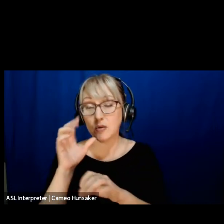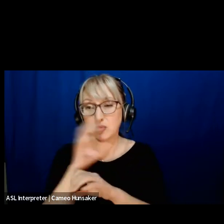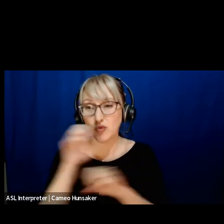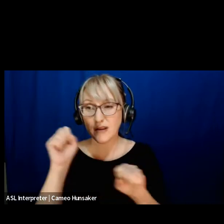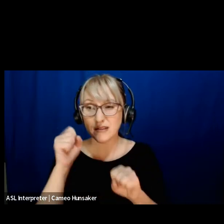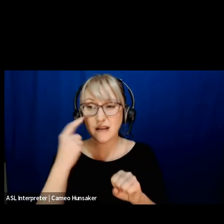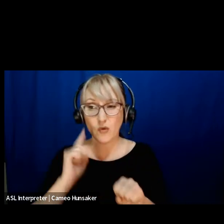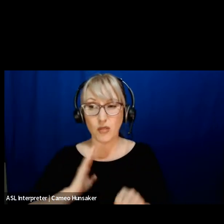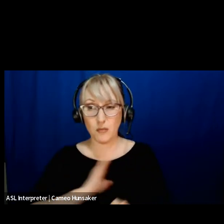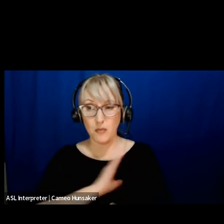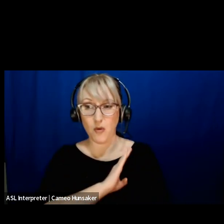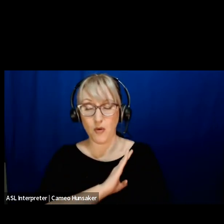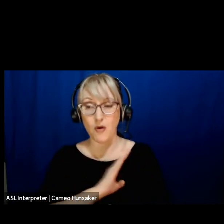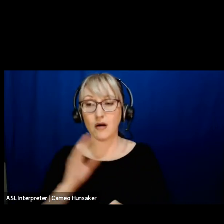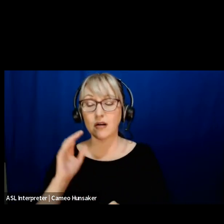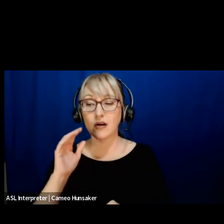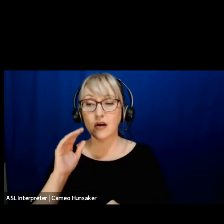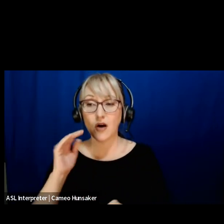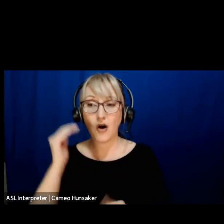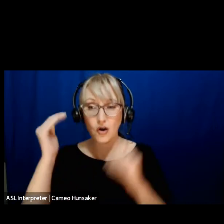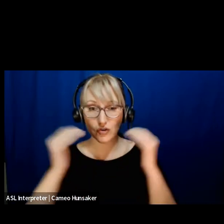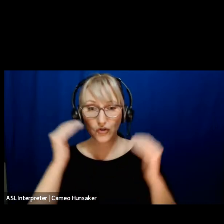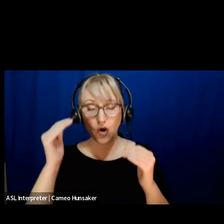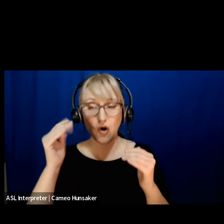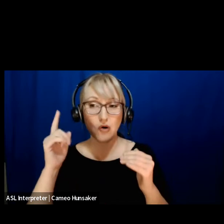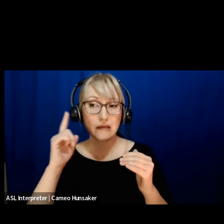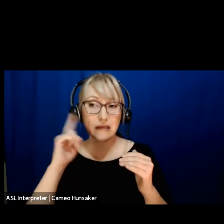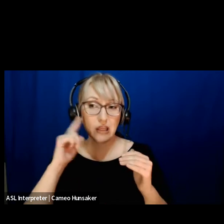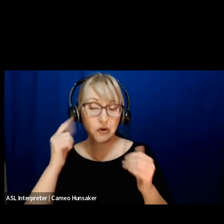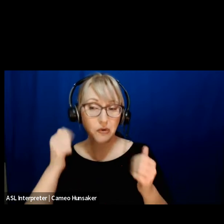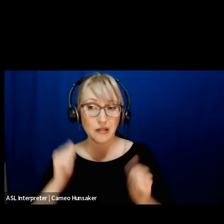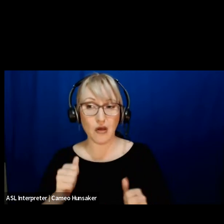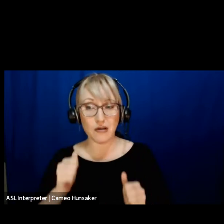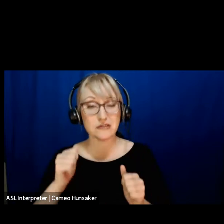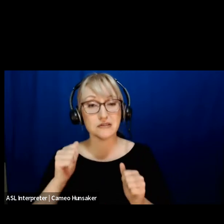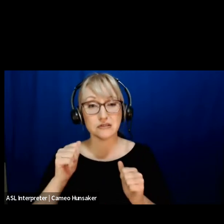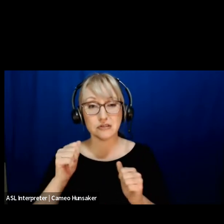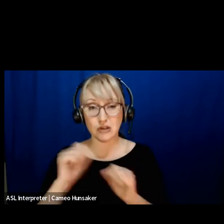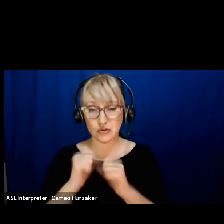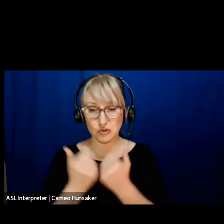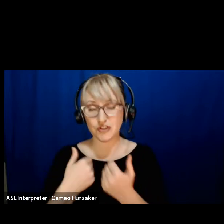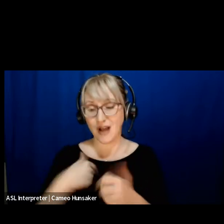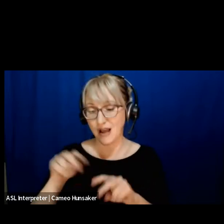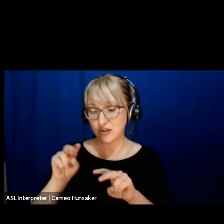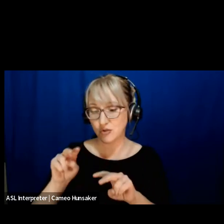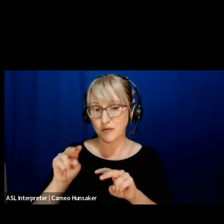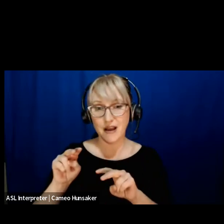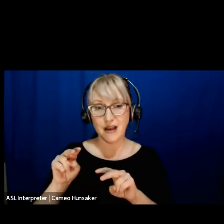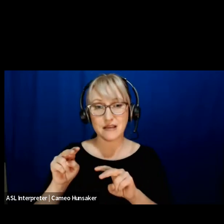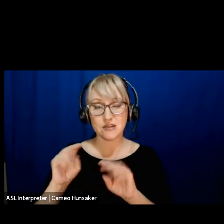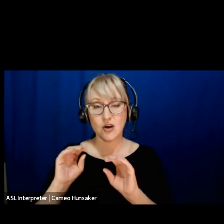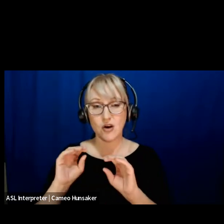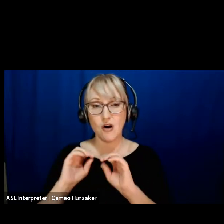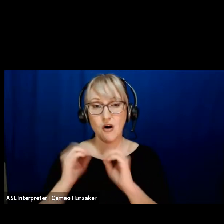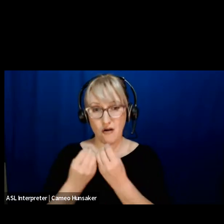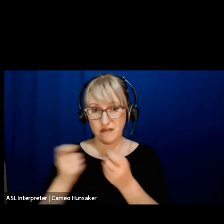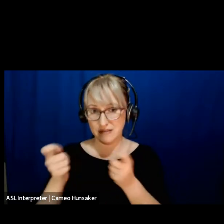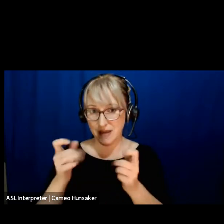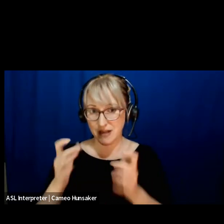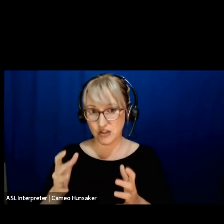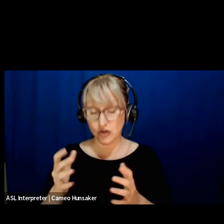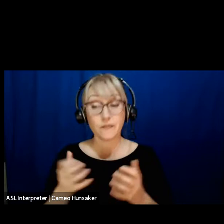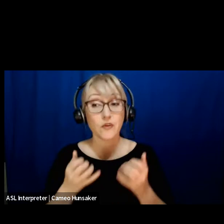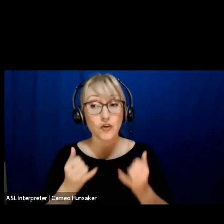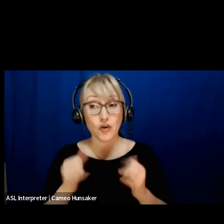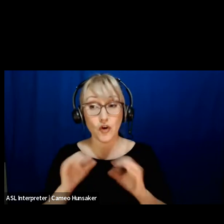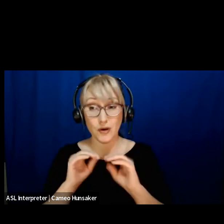Association is to supervise our office manager and our current office manager. With our current office manager,